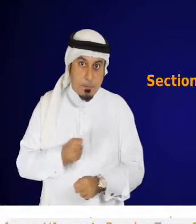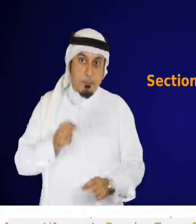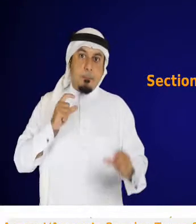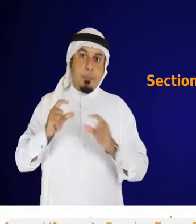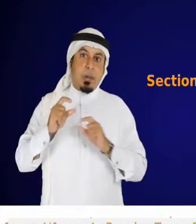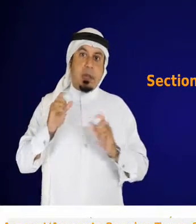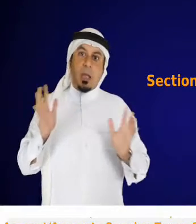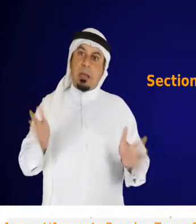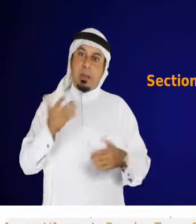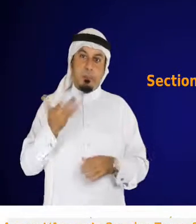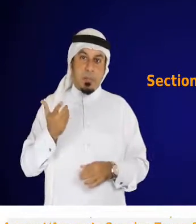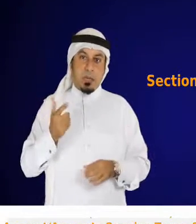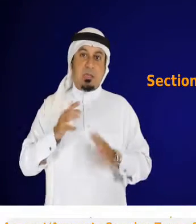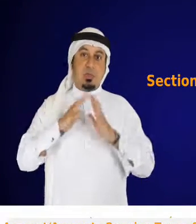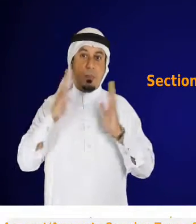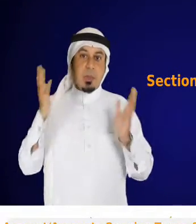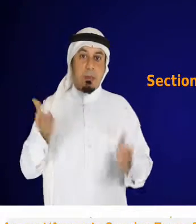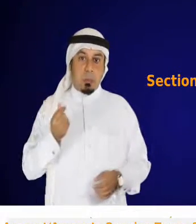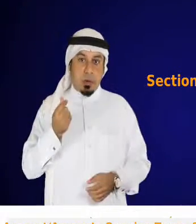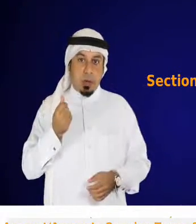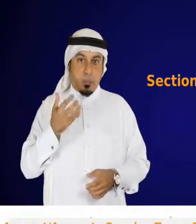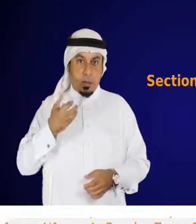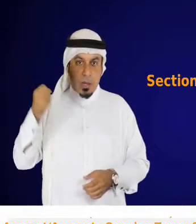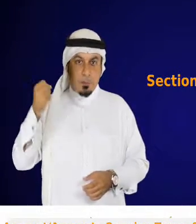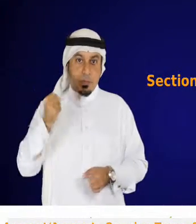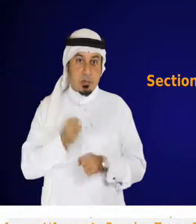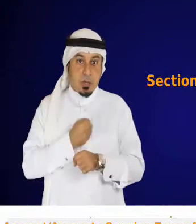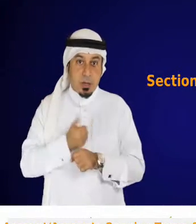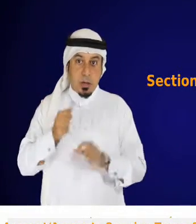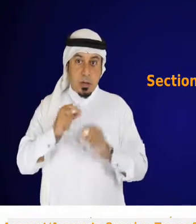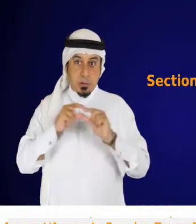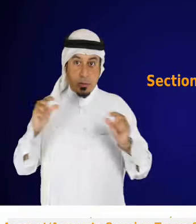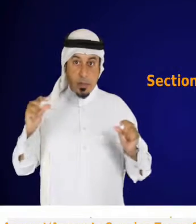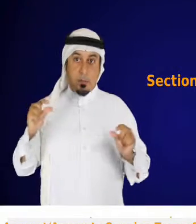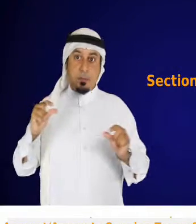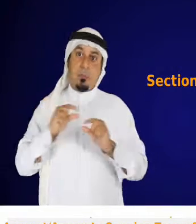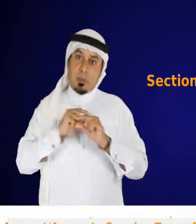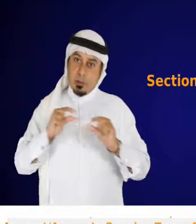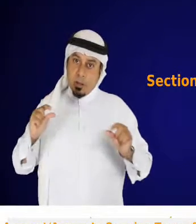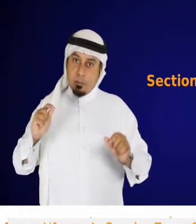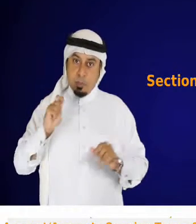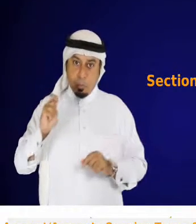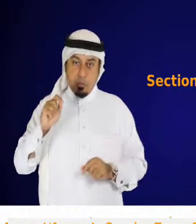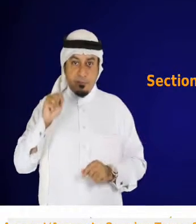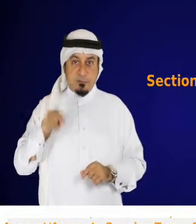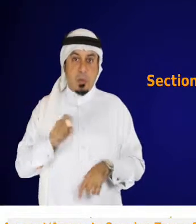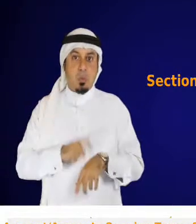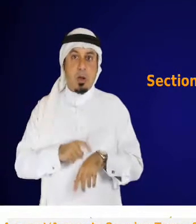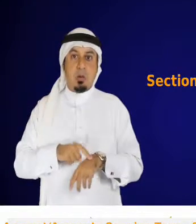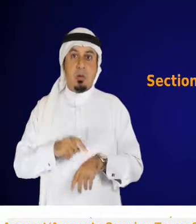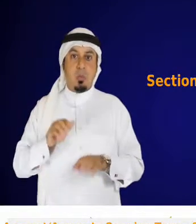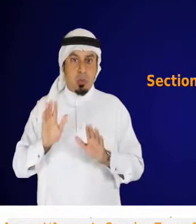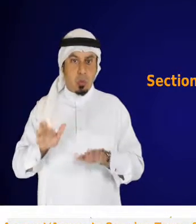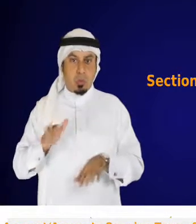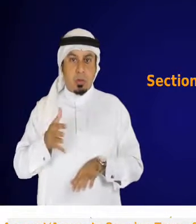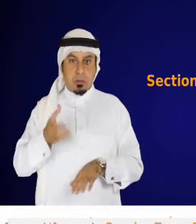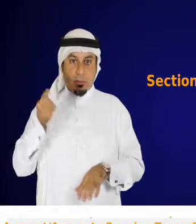"30. Any and all amounts credited to the above accounts whilst any overdraft or other banking facilities in connection therewith